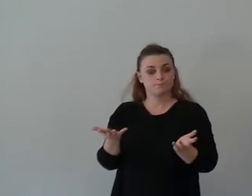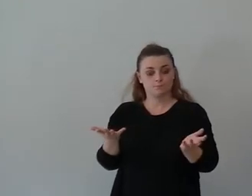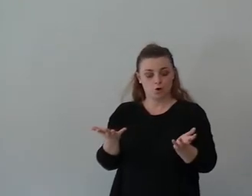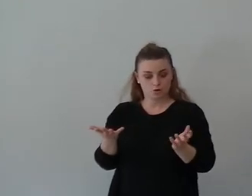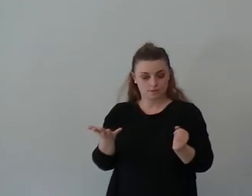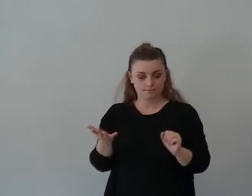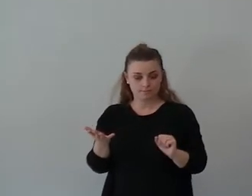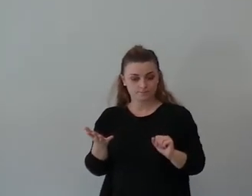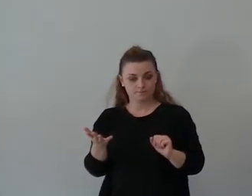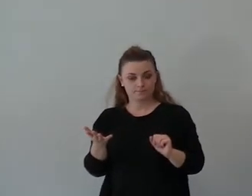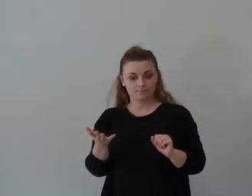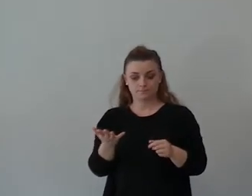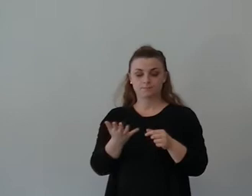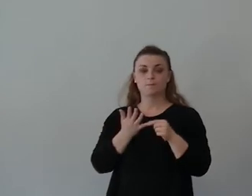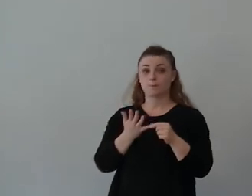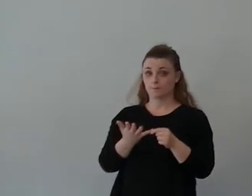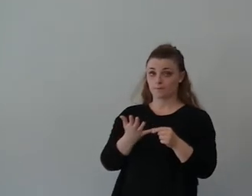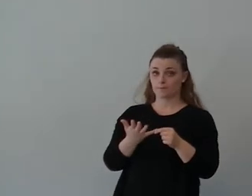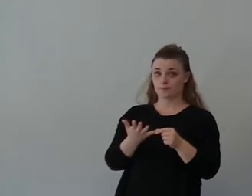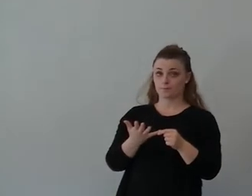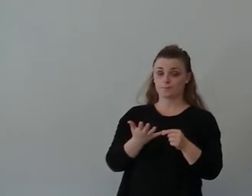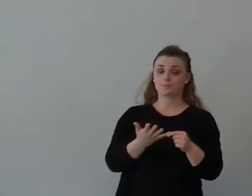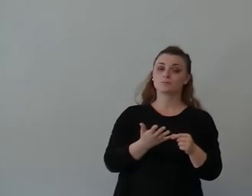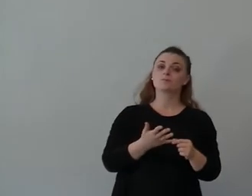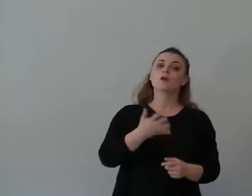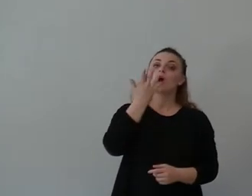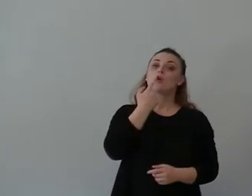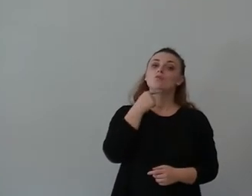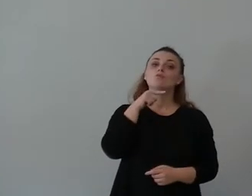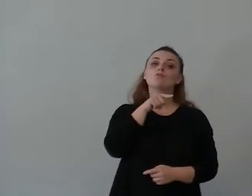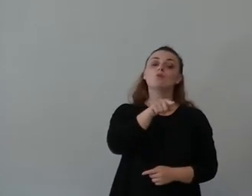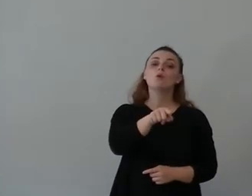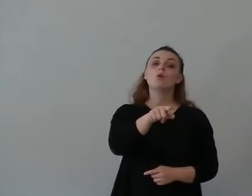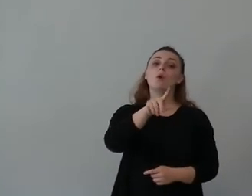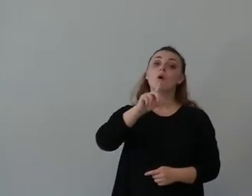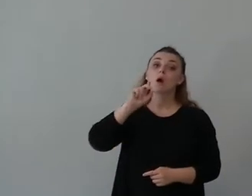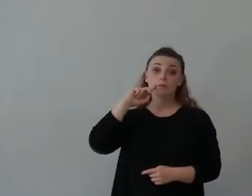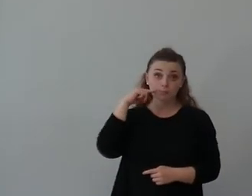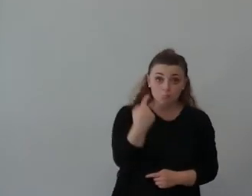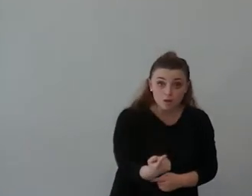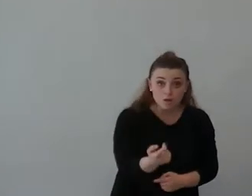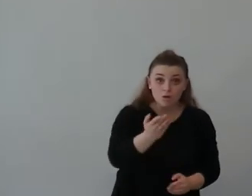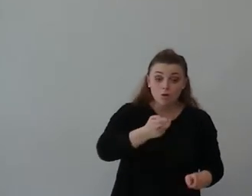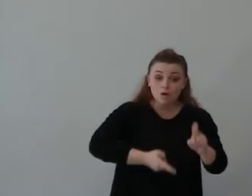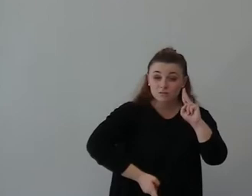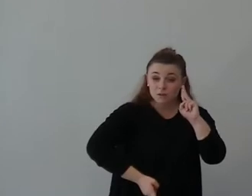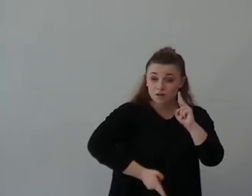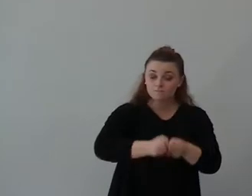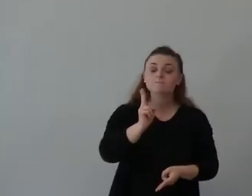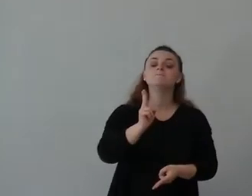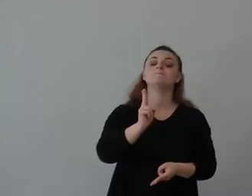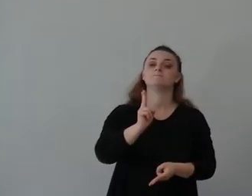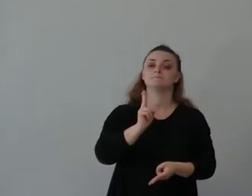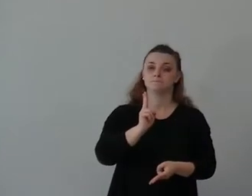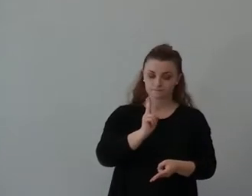you. Numero 5. Per essere il migliore che tu possa essere, devi permettere di